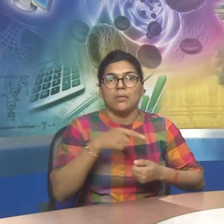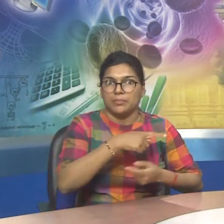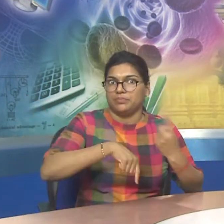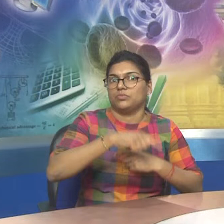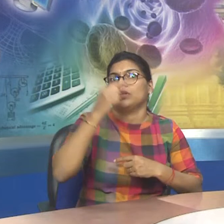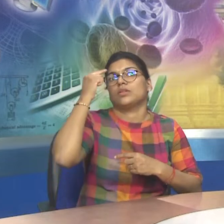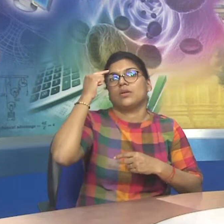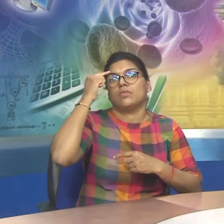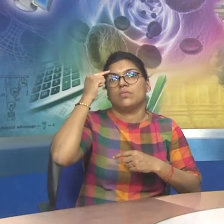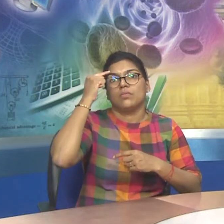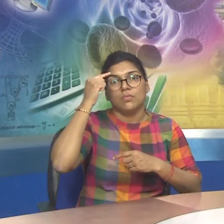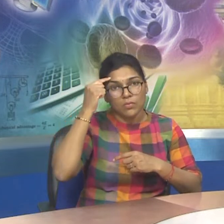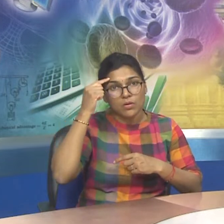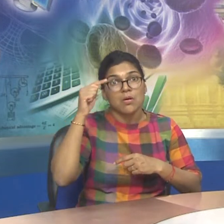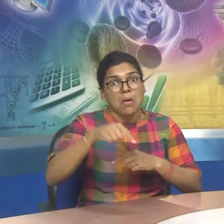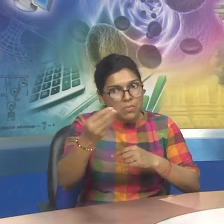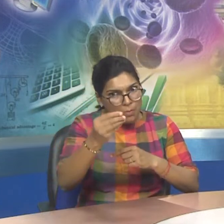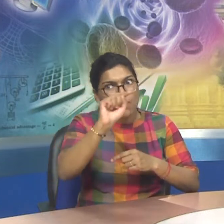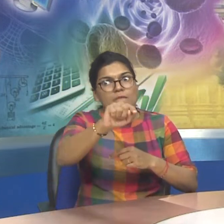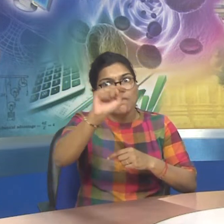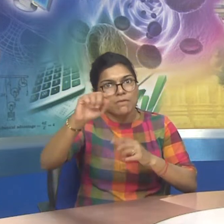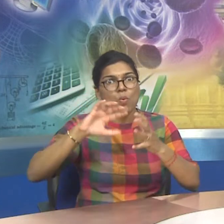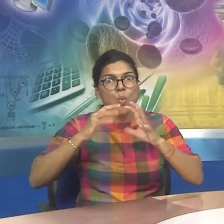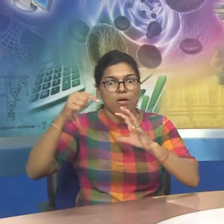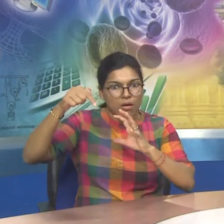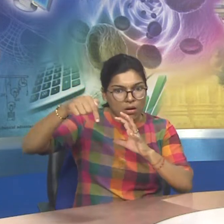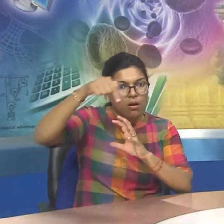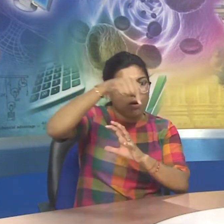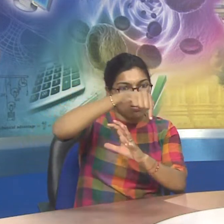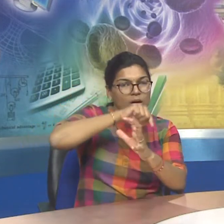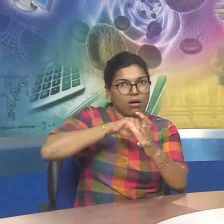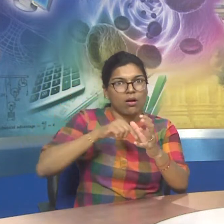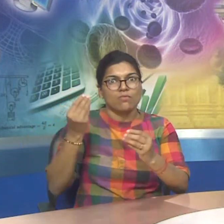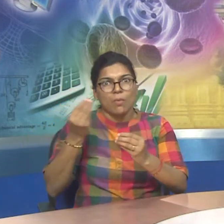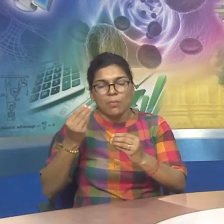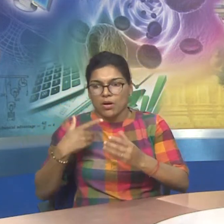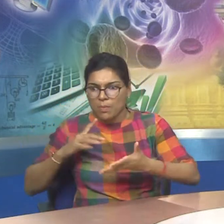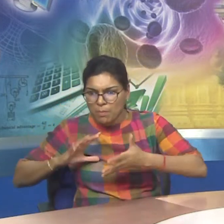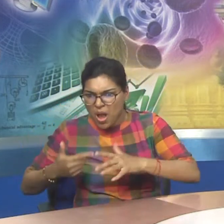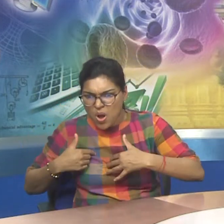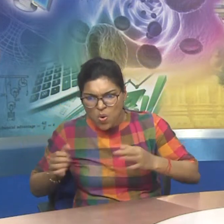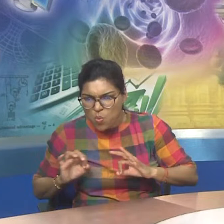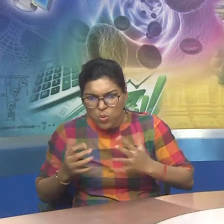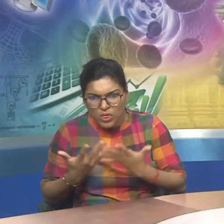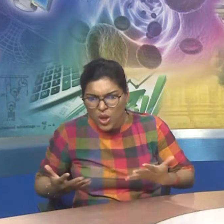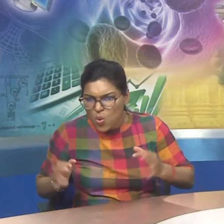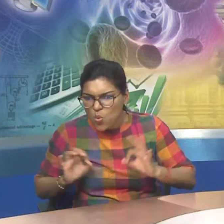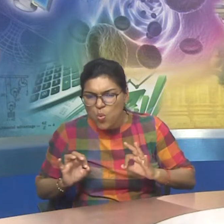So, just to protect own self and also to destruct the other country,